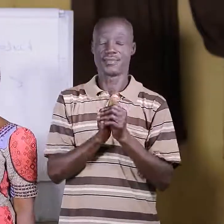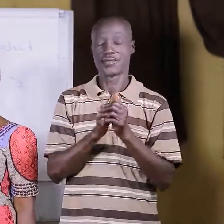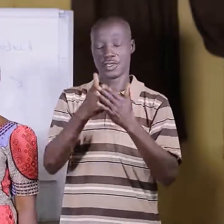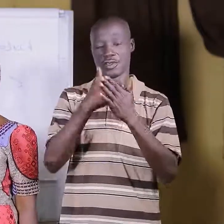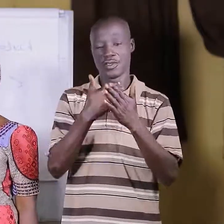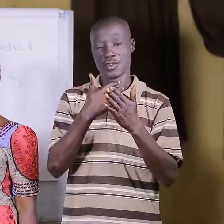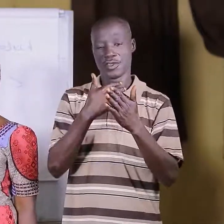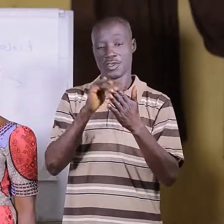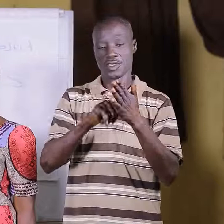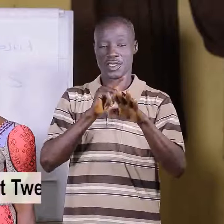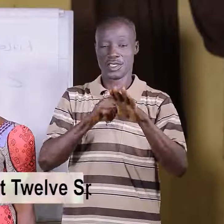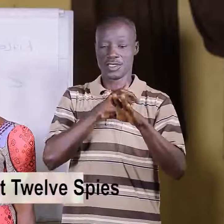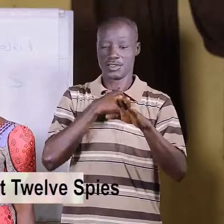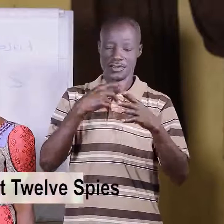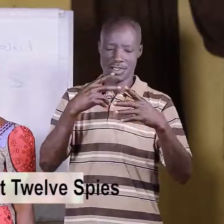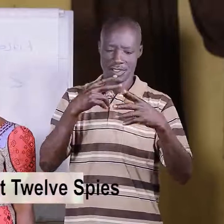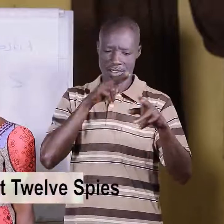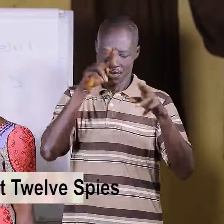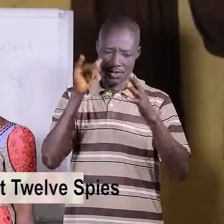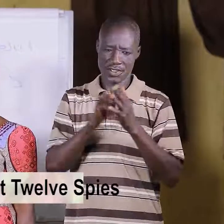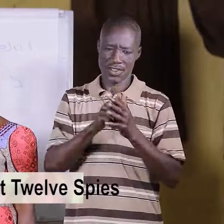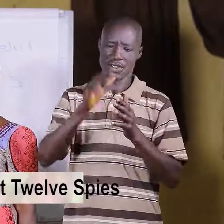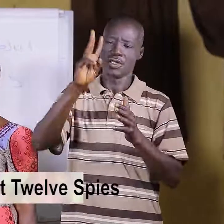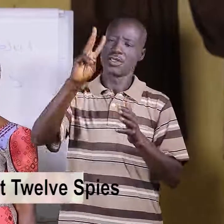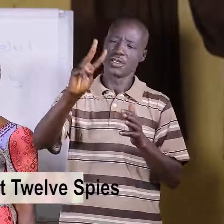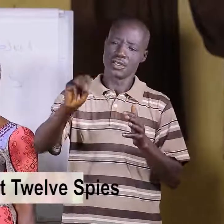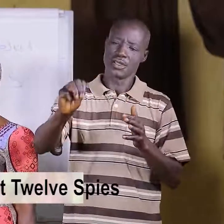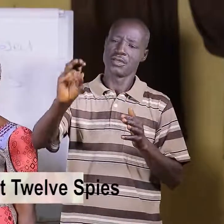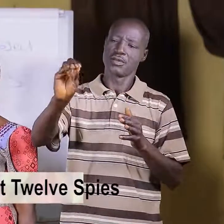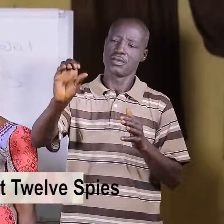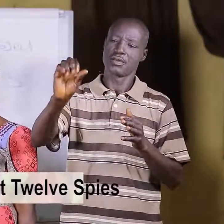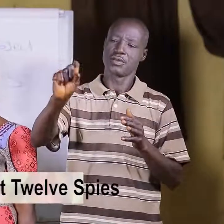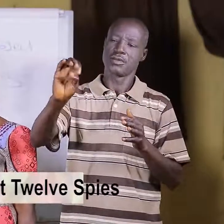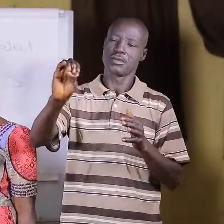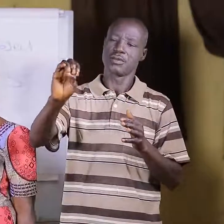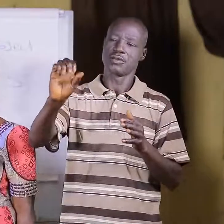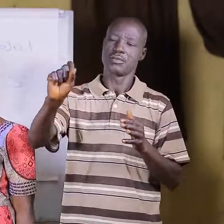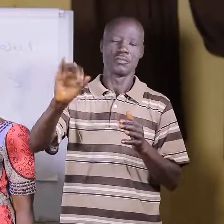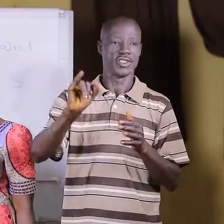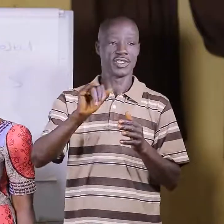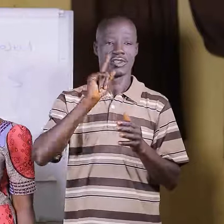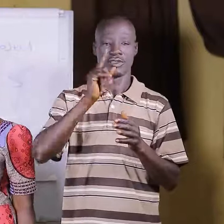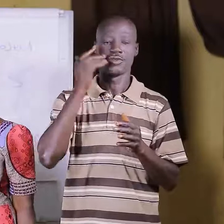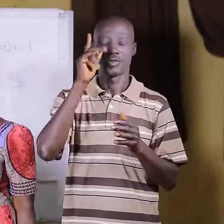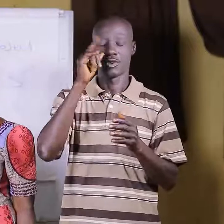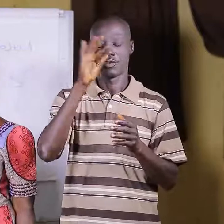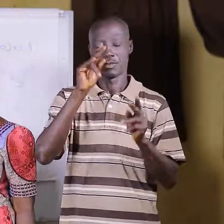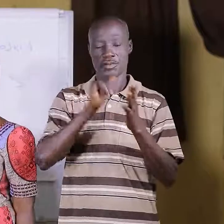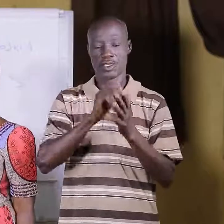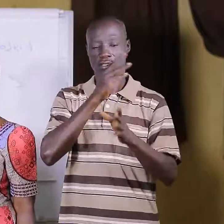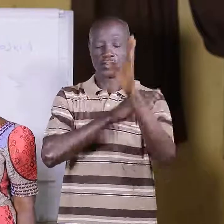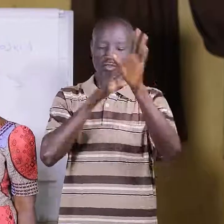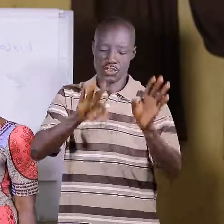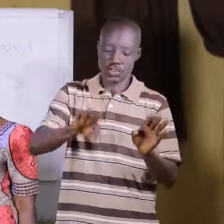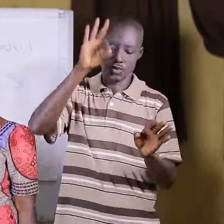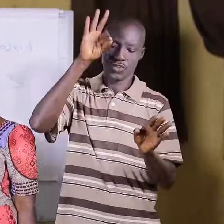students, we tend to see that Moses was one of those leaders that God chose to lead his children, that